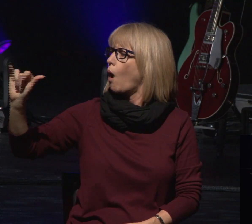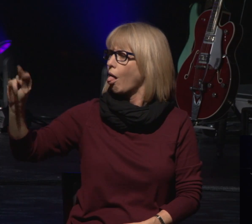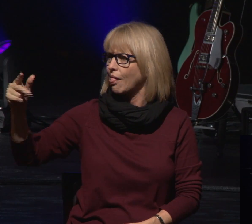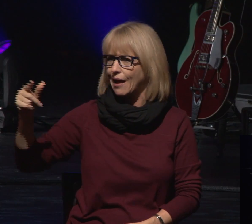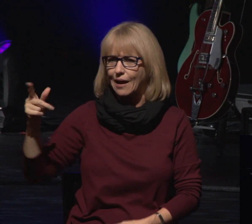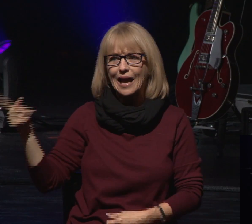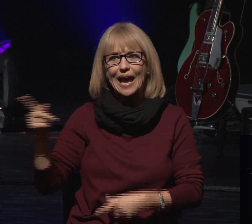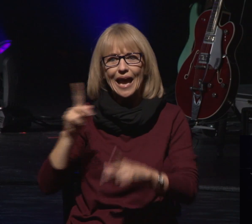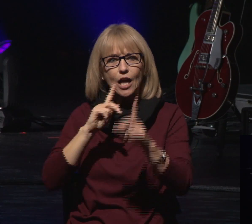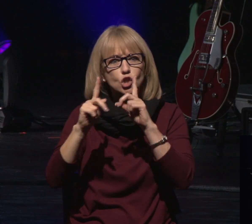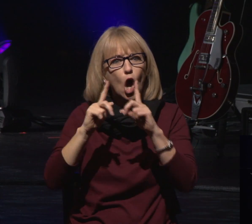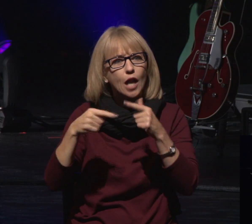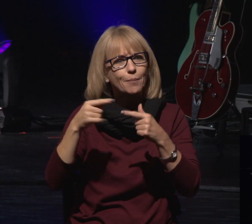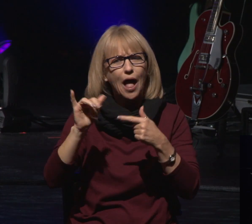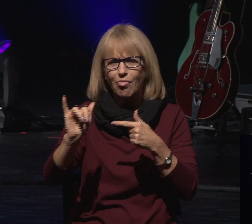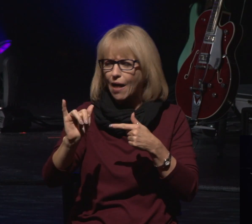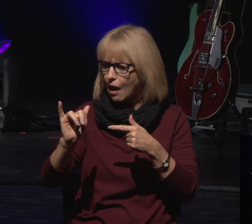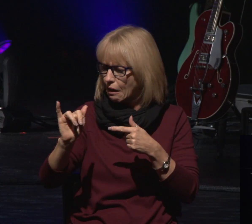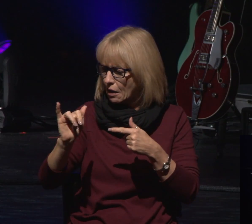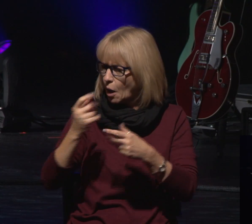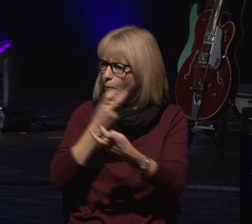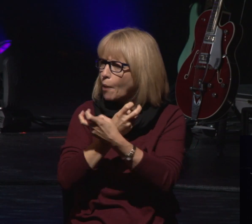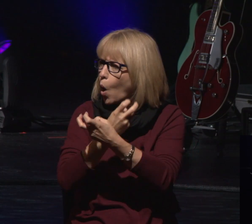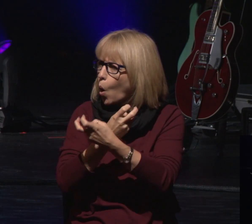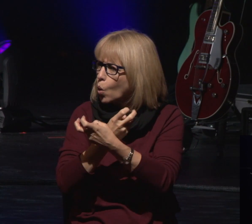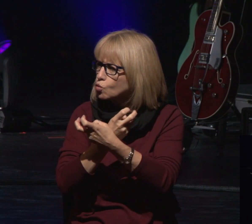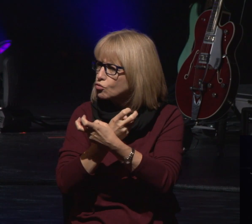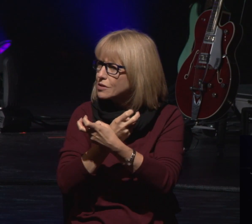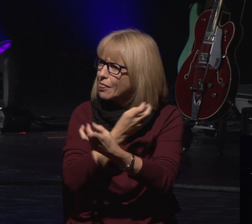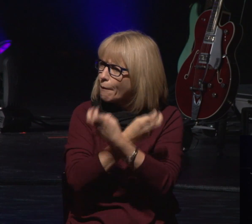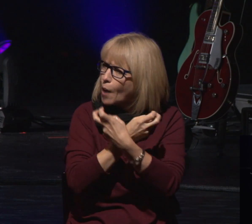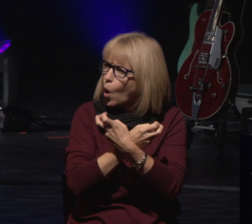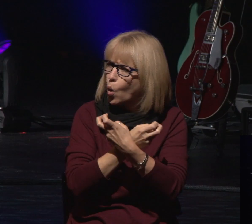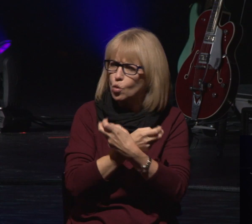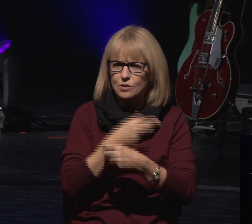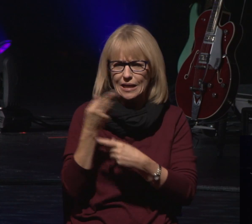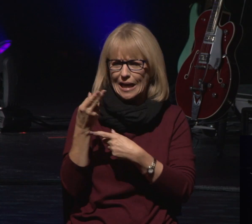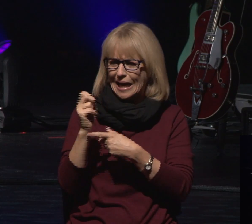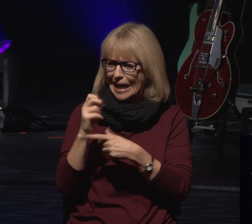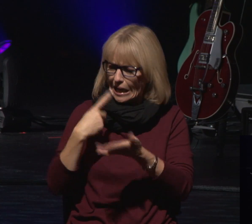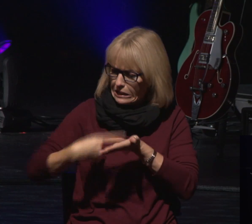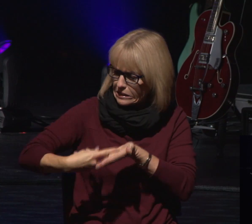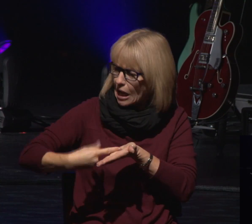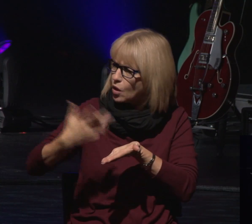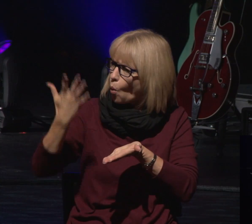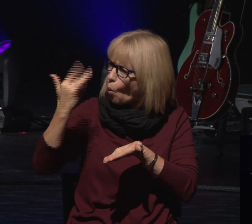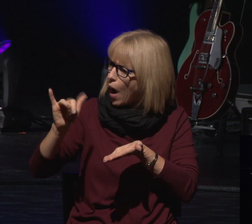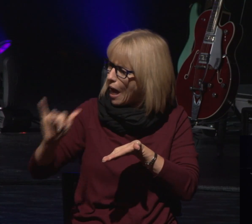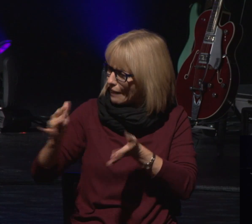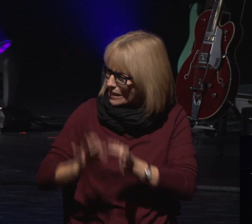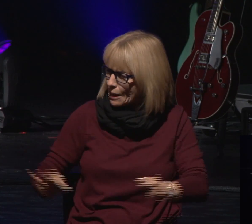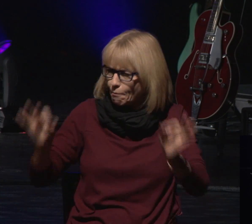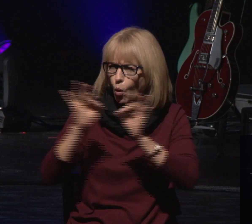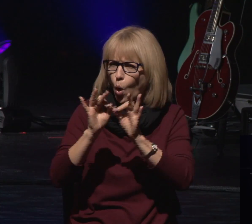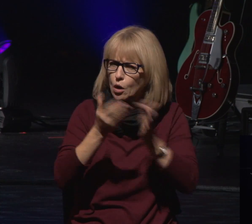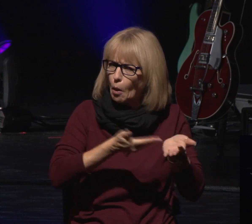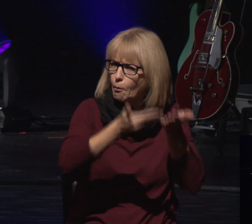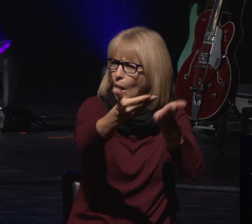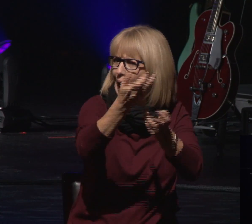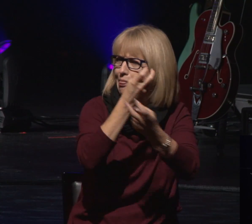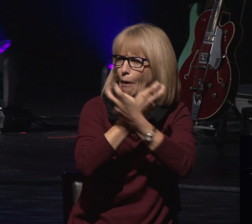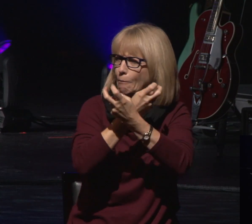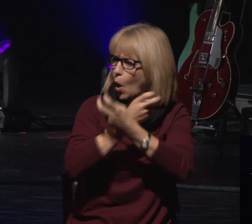about that scissor reel, and some of you may have been here, and that the promise that why was this important to take his bones back? But